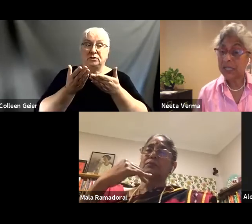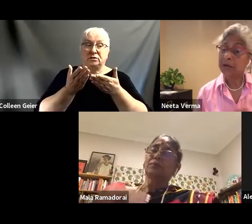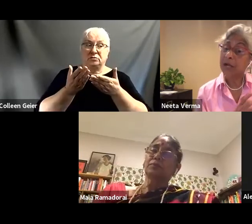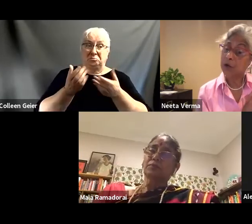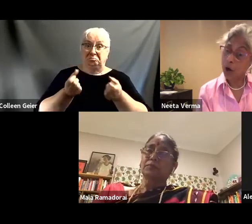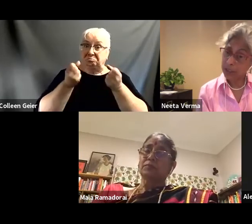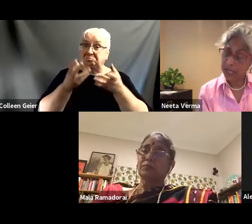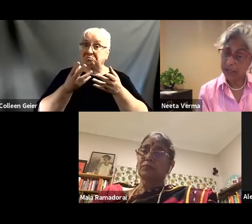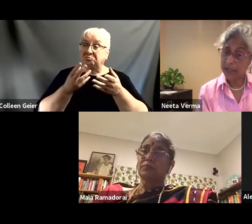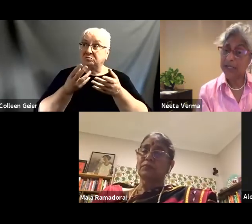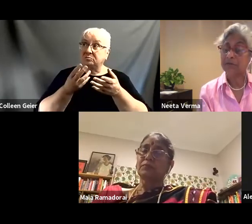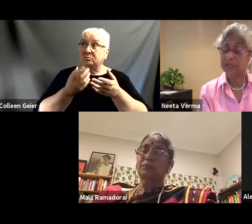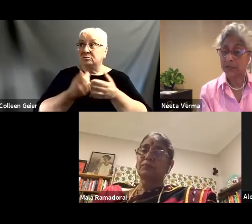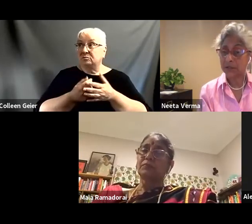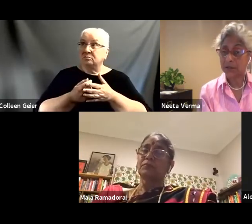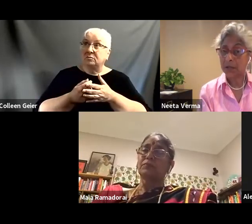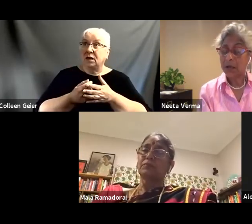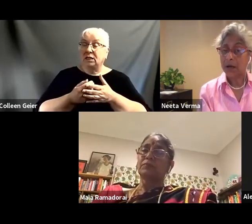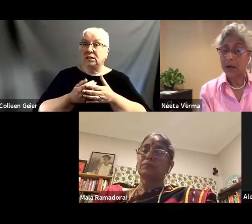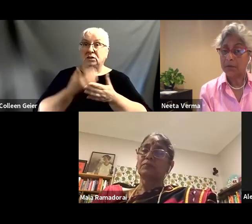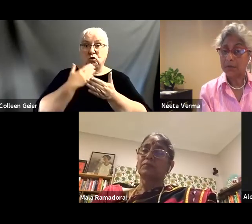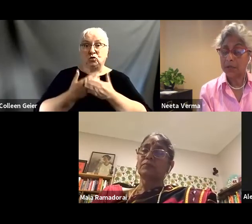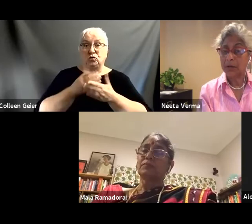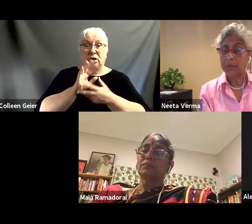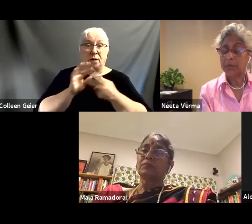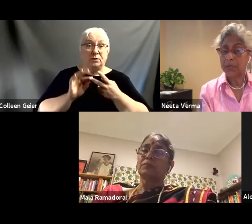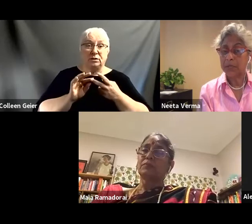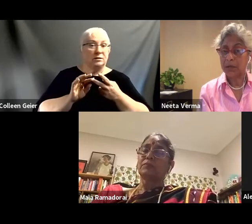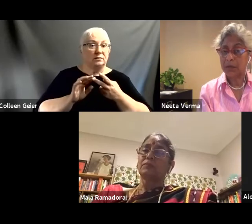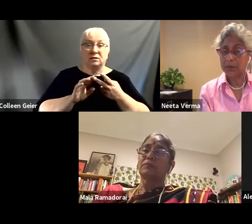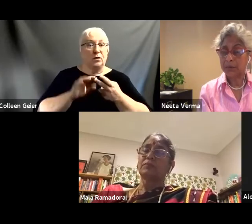options that were not there in the physical